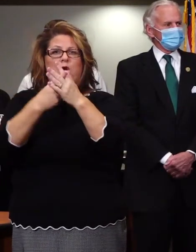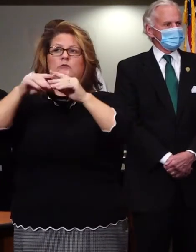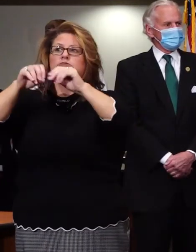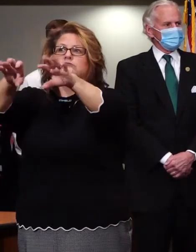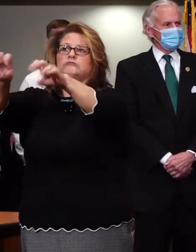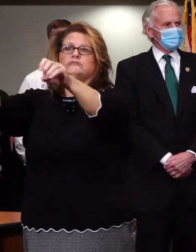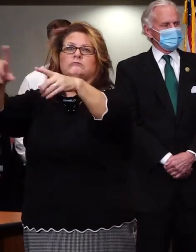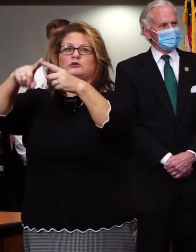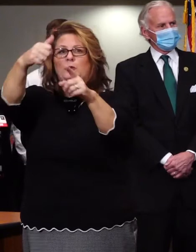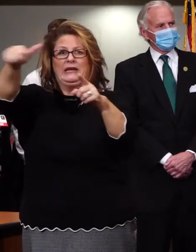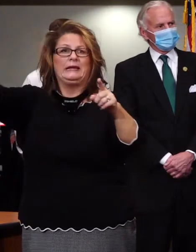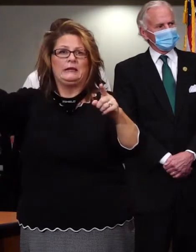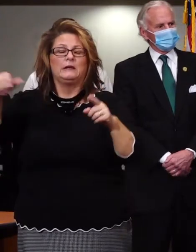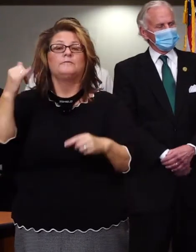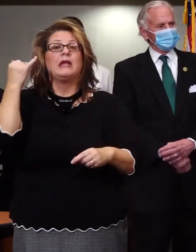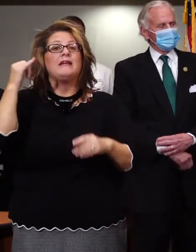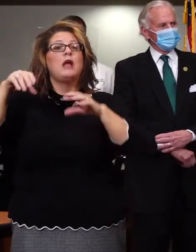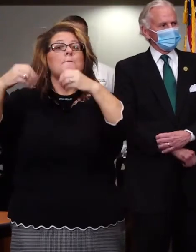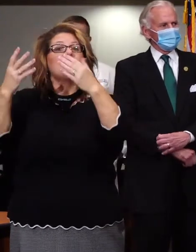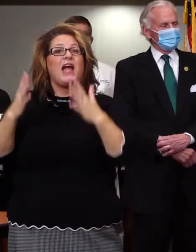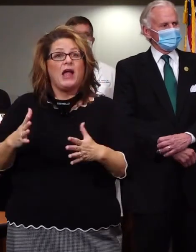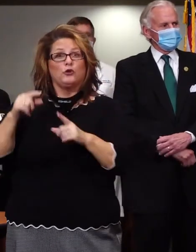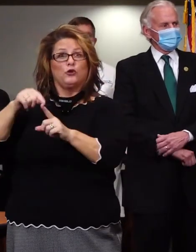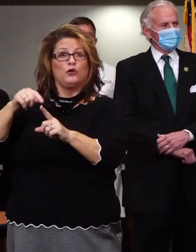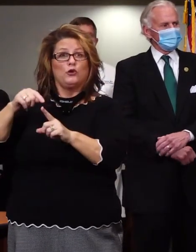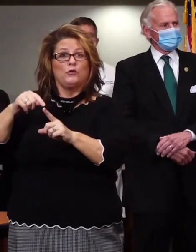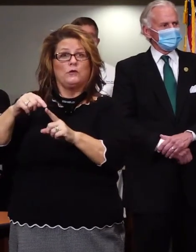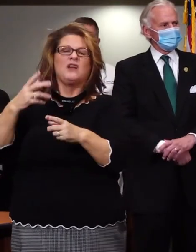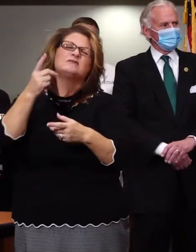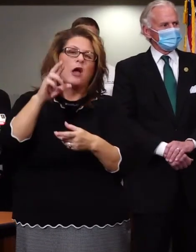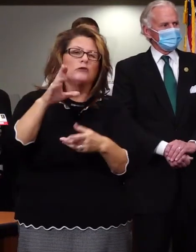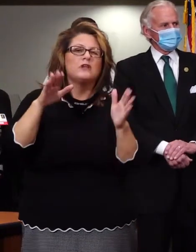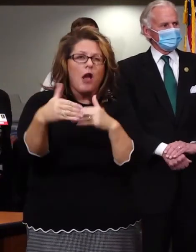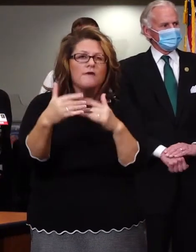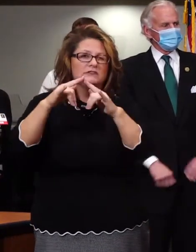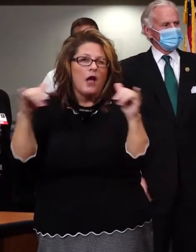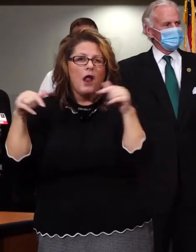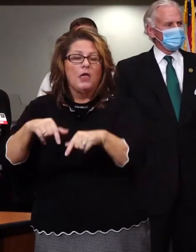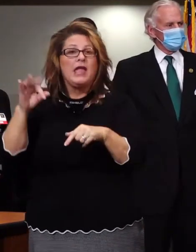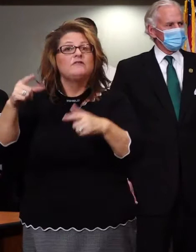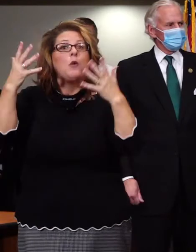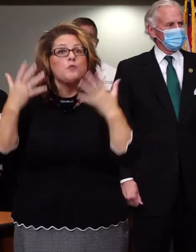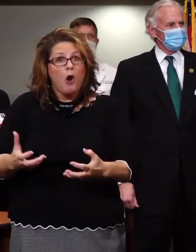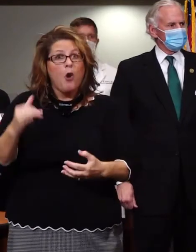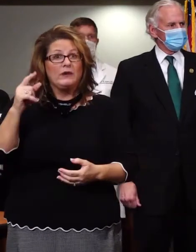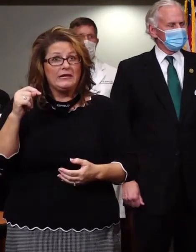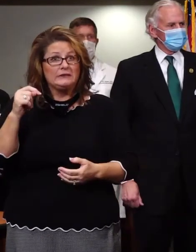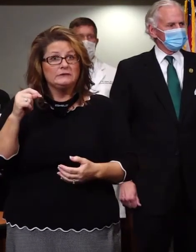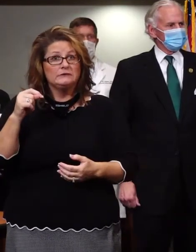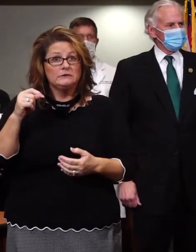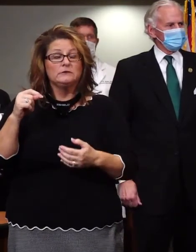like to receive and administer COVID-19 vaccine is required to enroll in the federal vaccine program being coordinated by